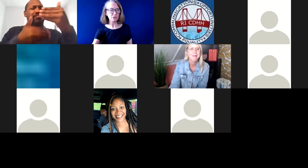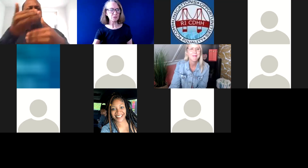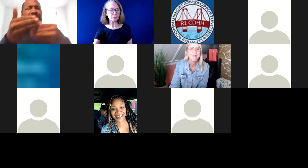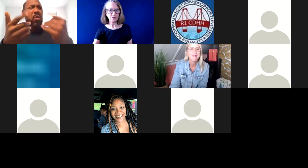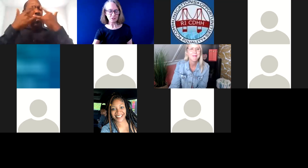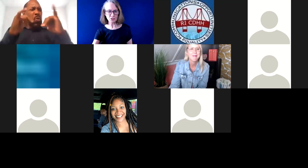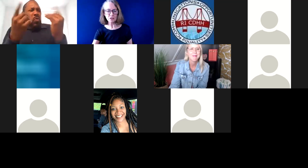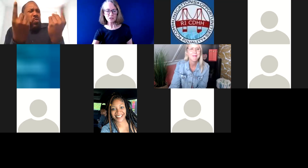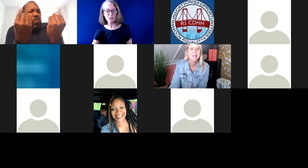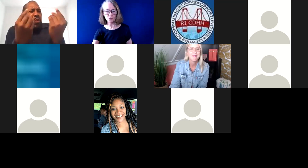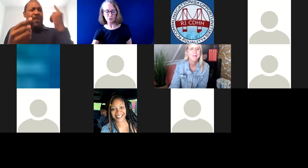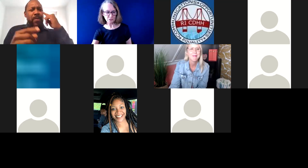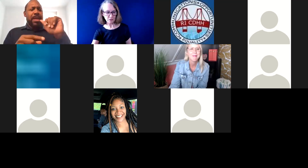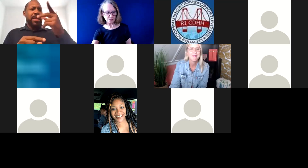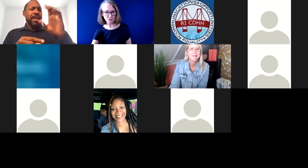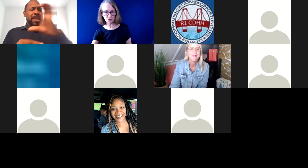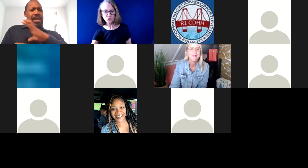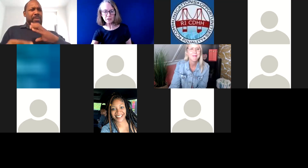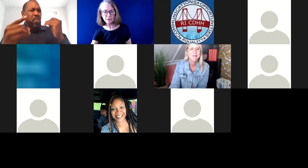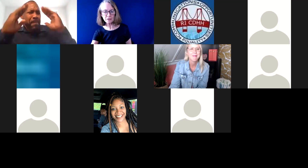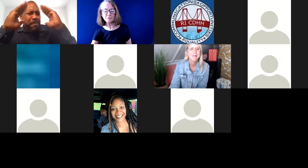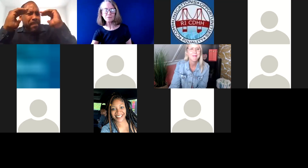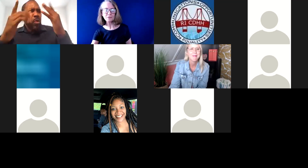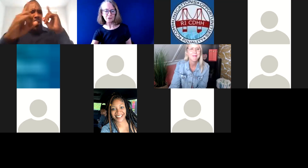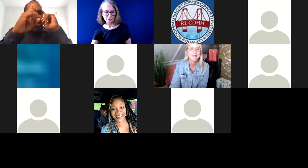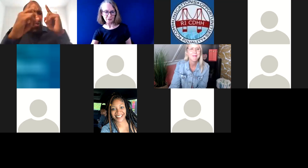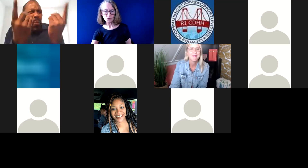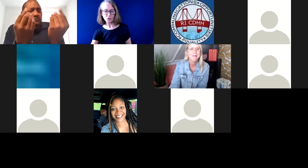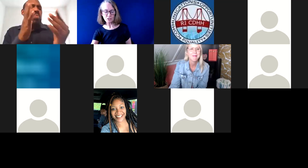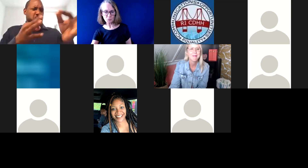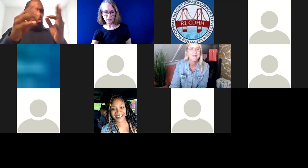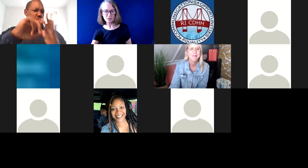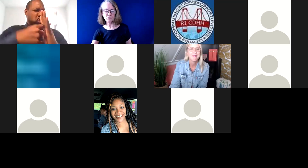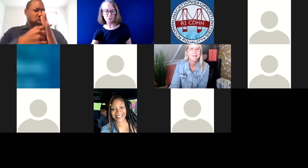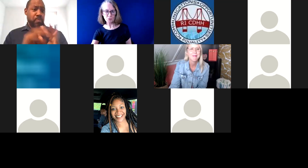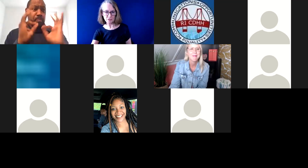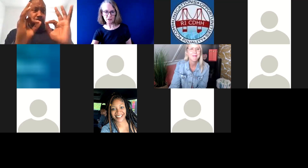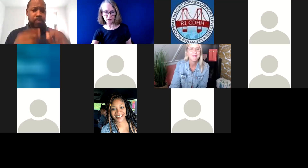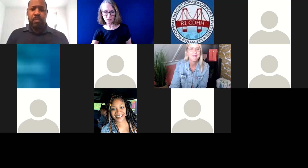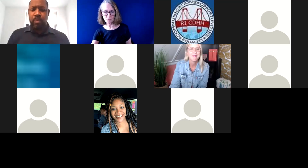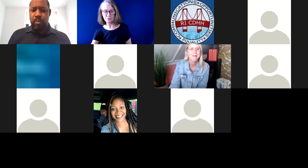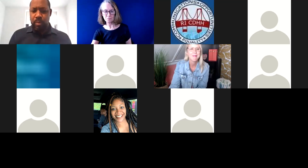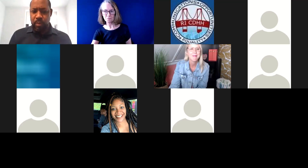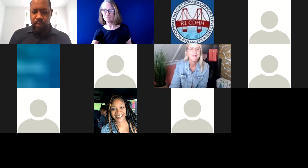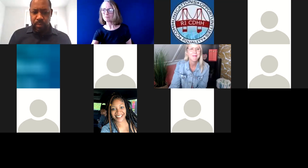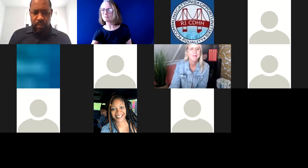bit about the agenda, what tonight is going to look like, and what you can expect from this ad hoc committee.